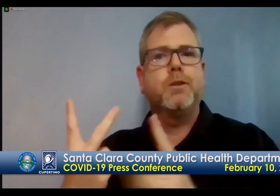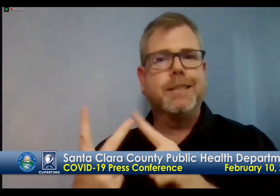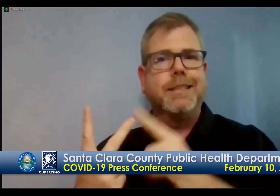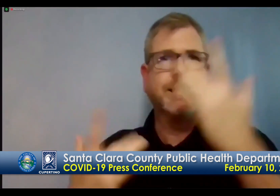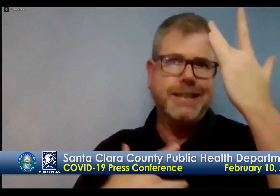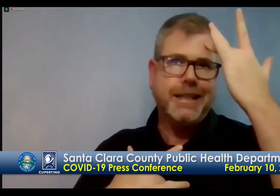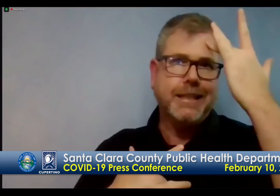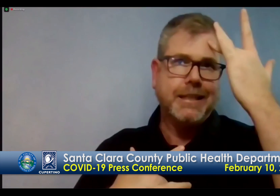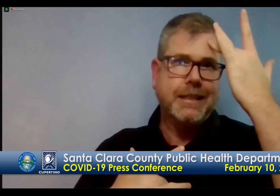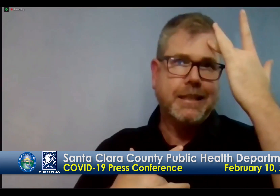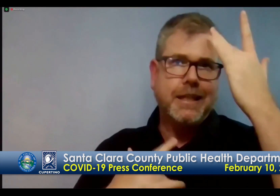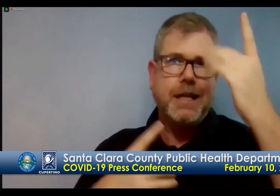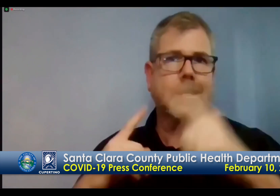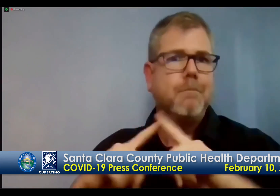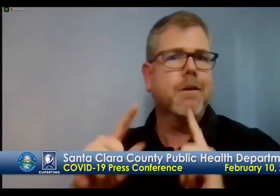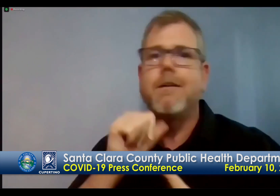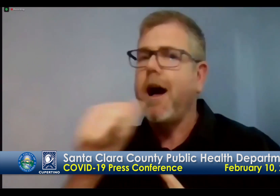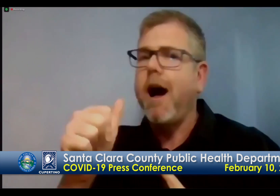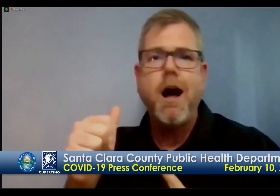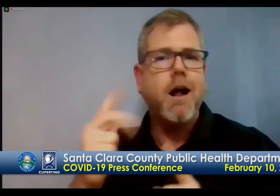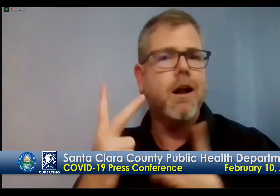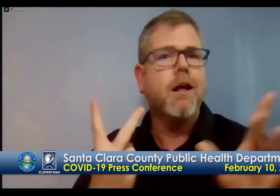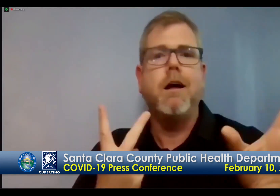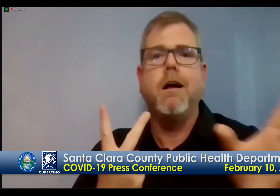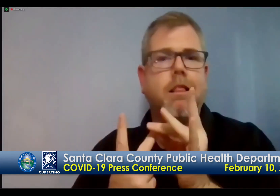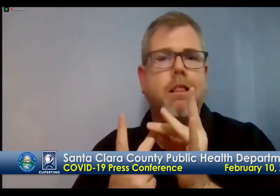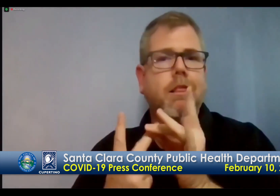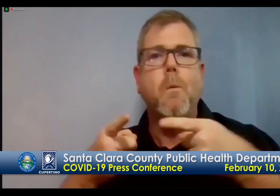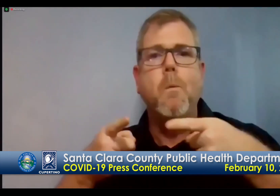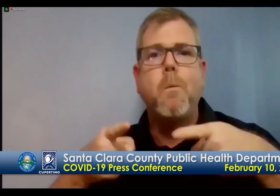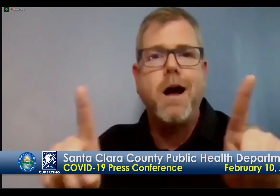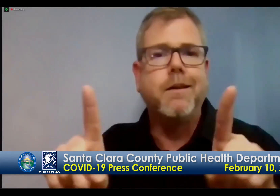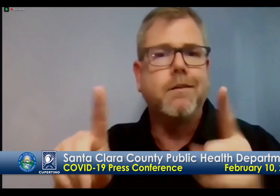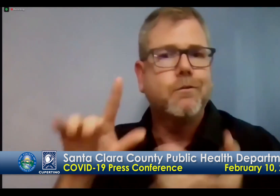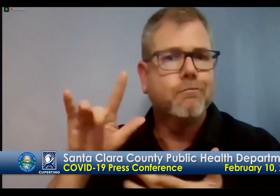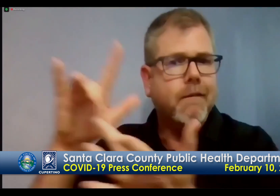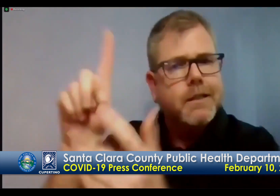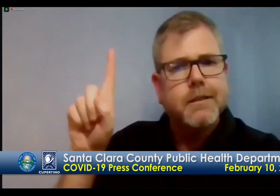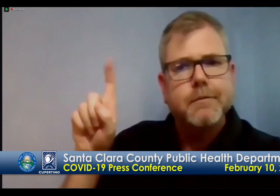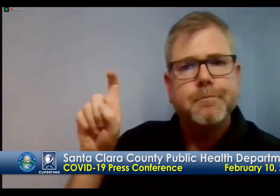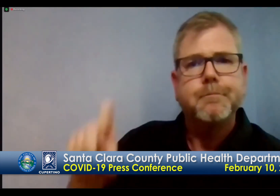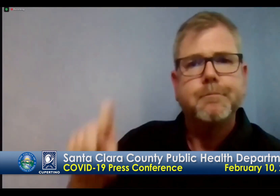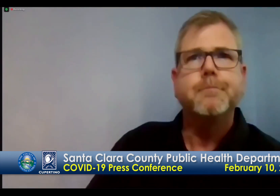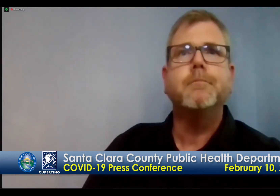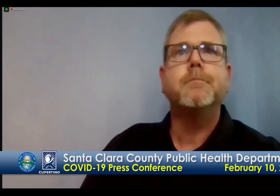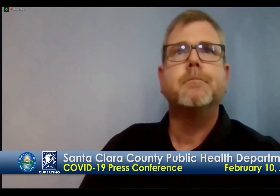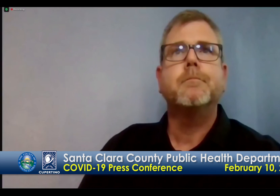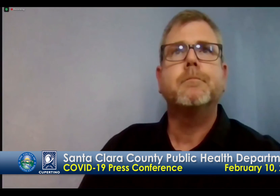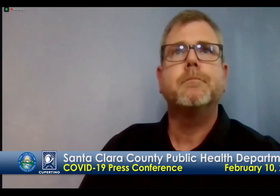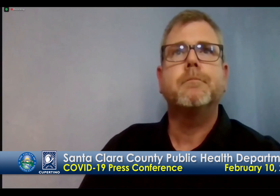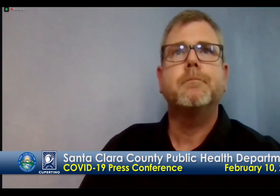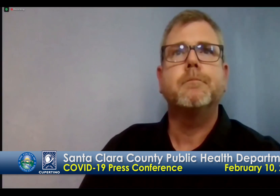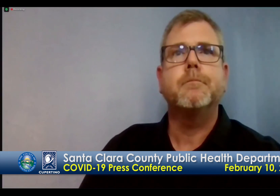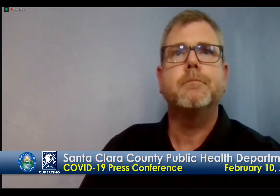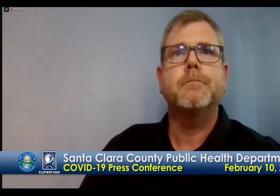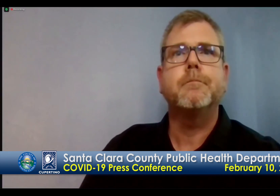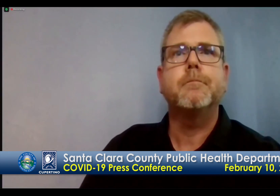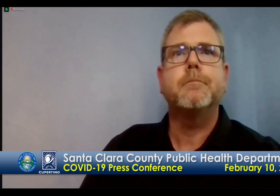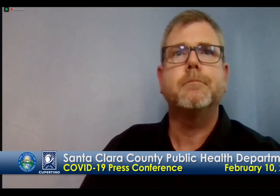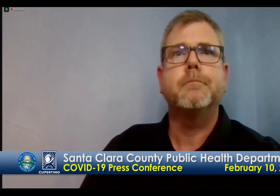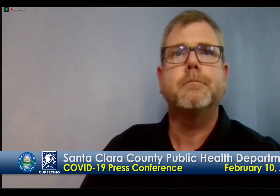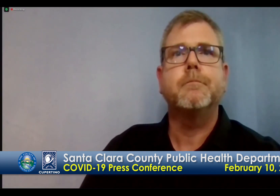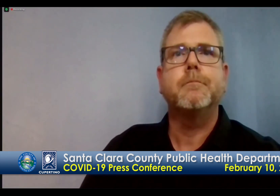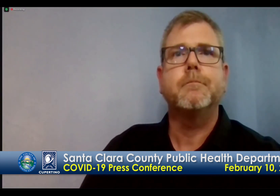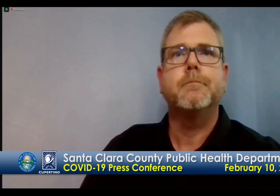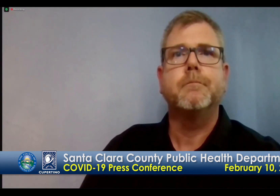And secondly, your county executive said yesterday that he'd like to opt out of MyTurn, the state's new appointment system.